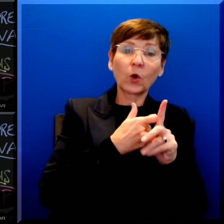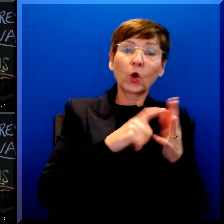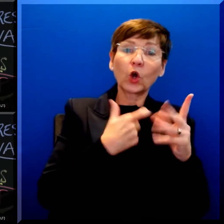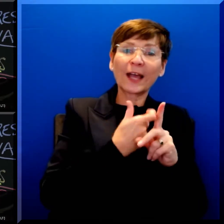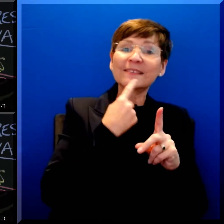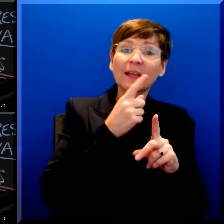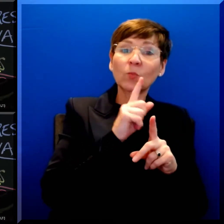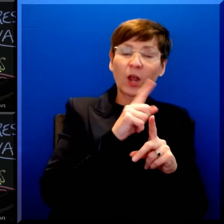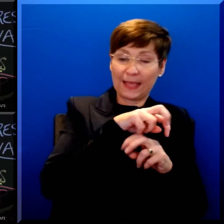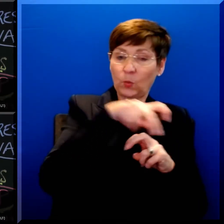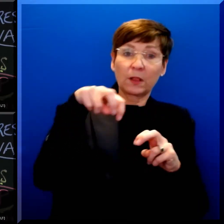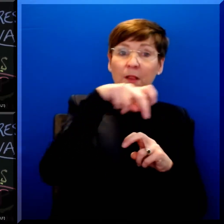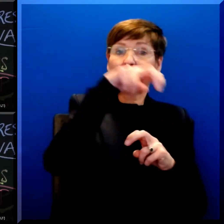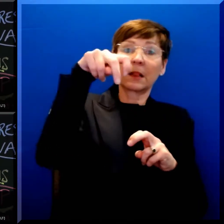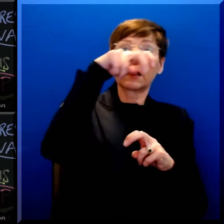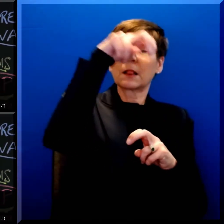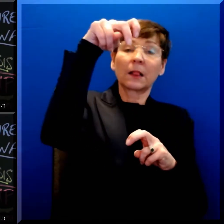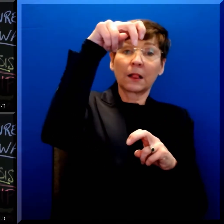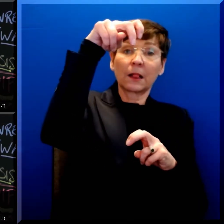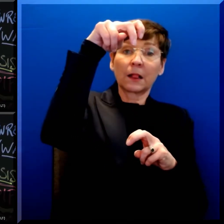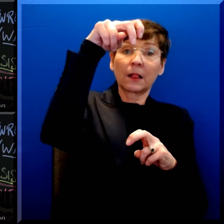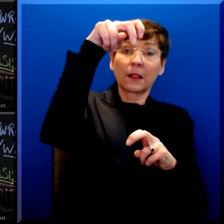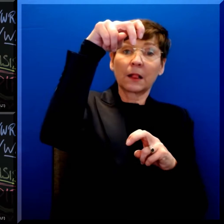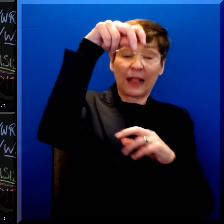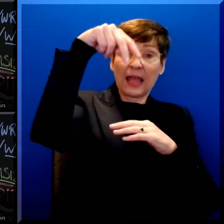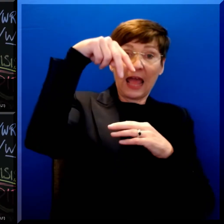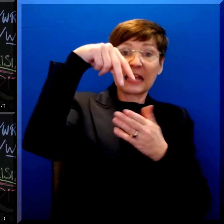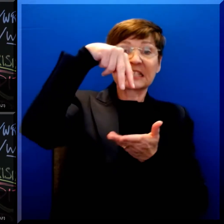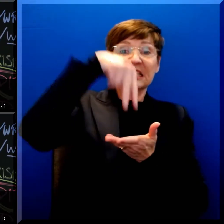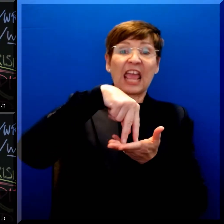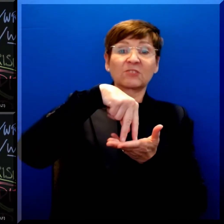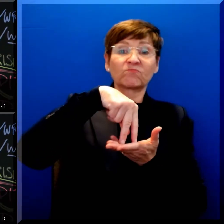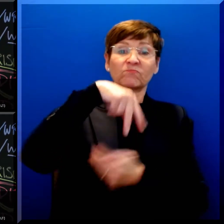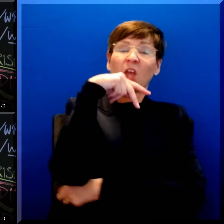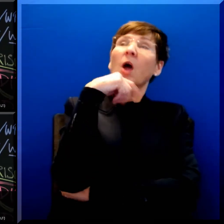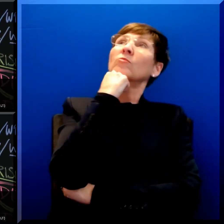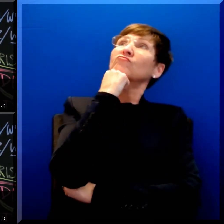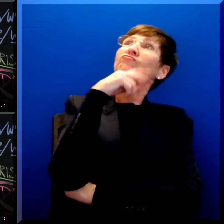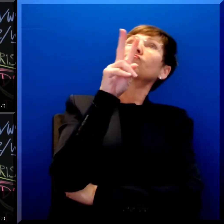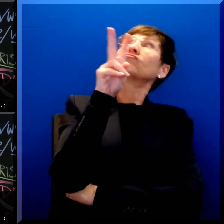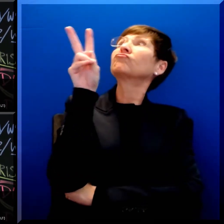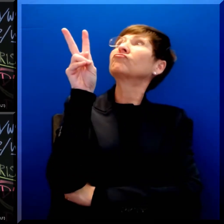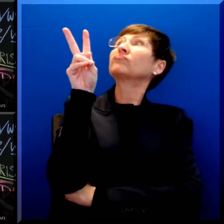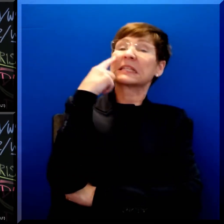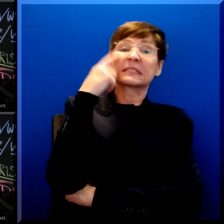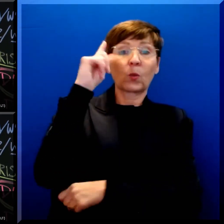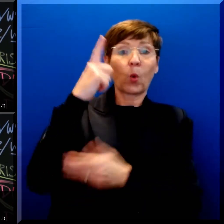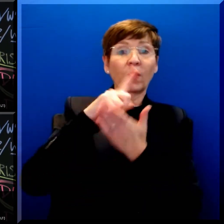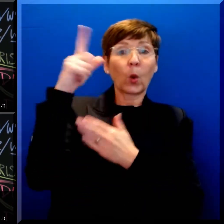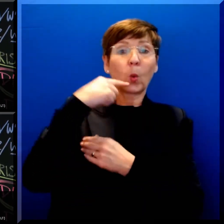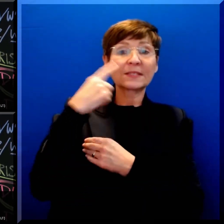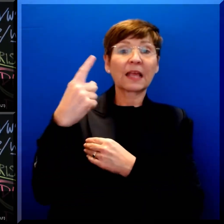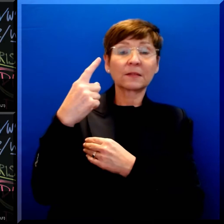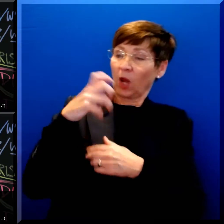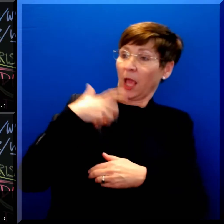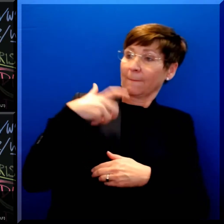watchtower and stand at my guard post. Then I'll wait, here we are waiting again, to see what the Lord says and how he'll